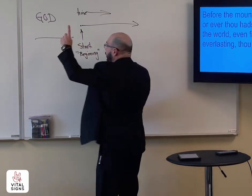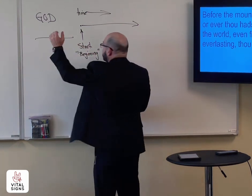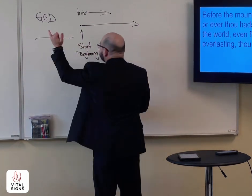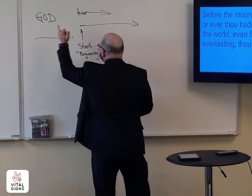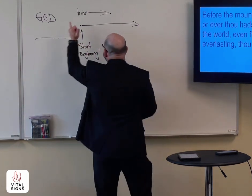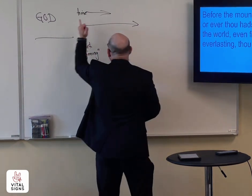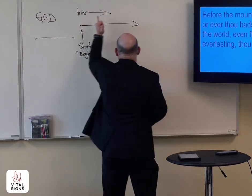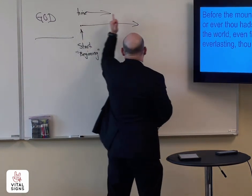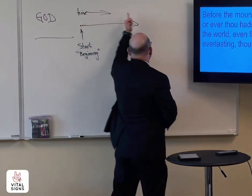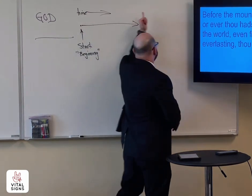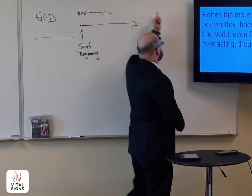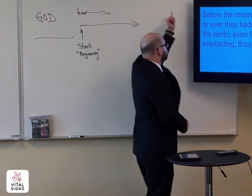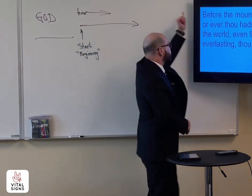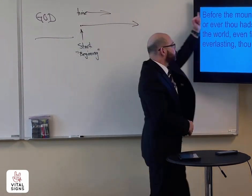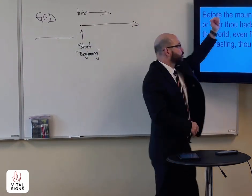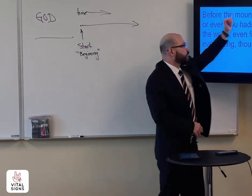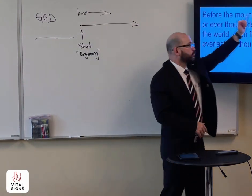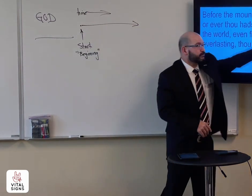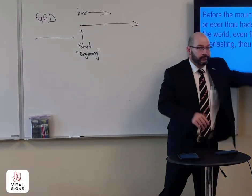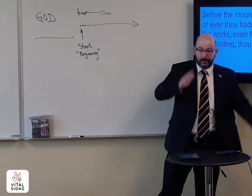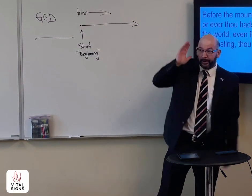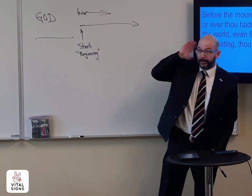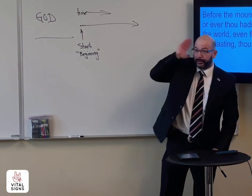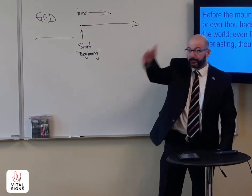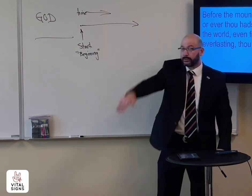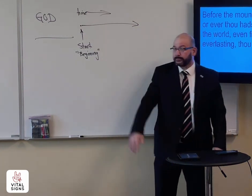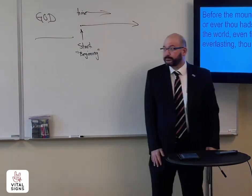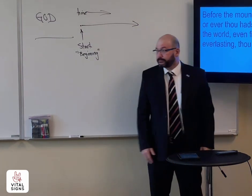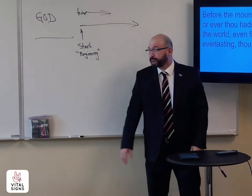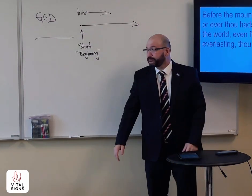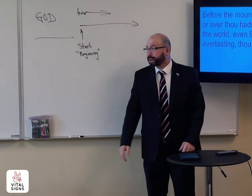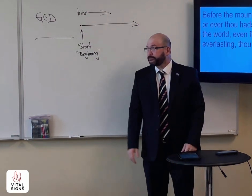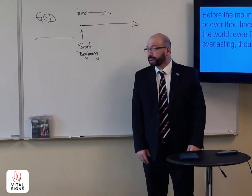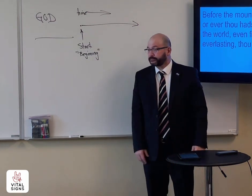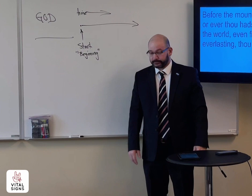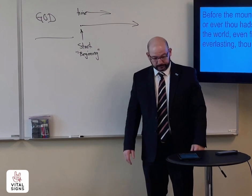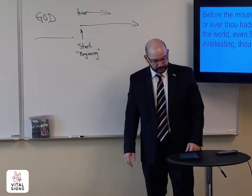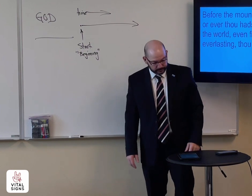And God continues through time, and he will be when, after time ends.